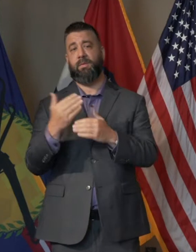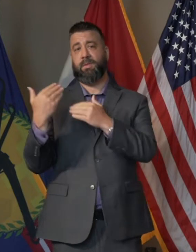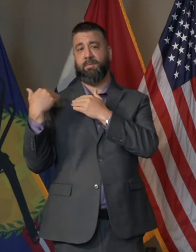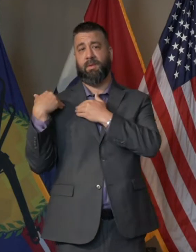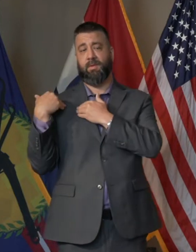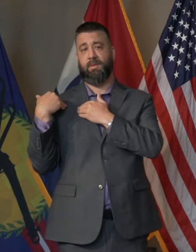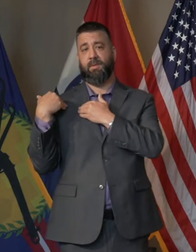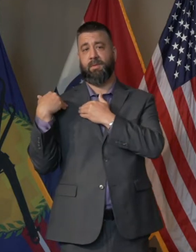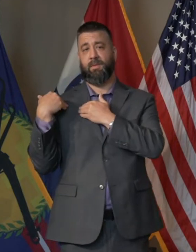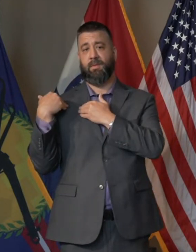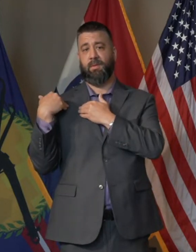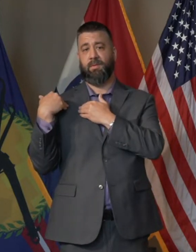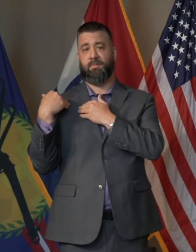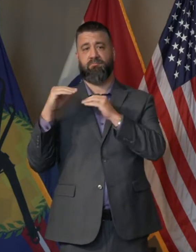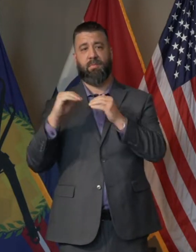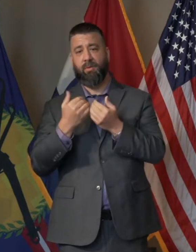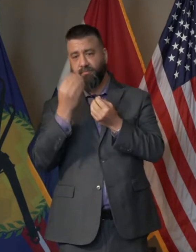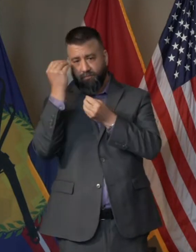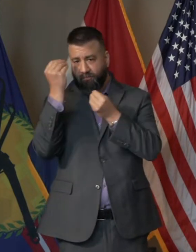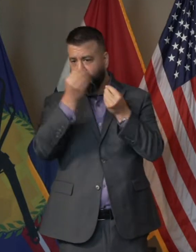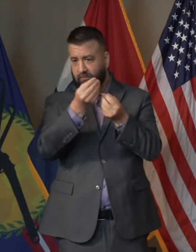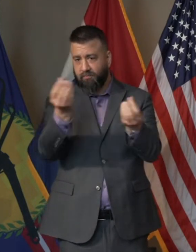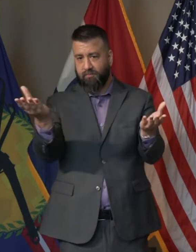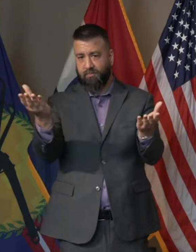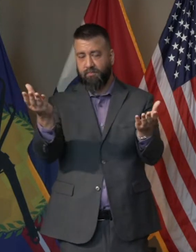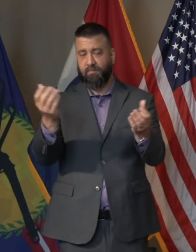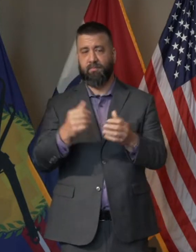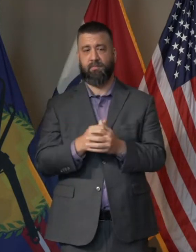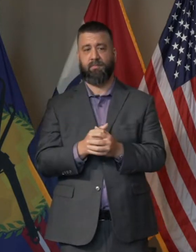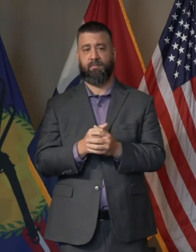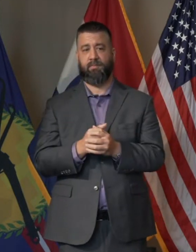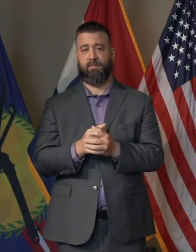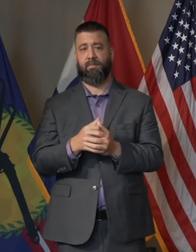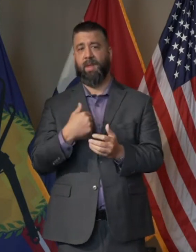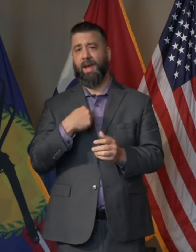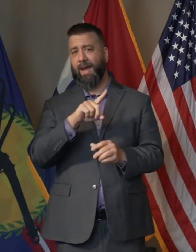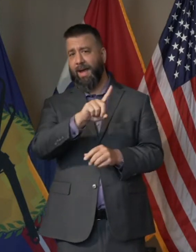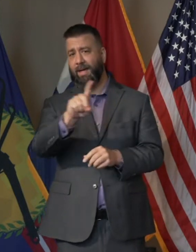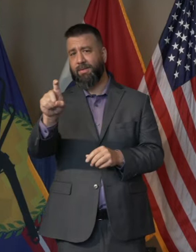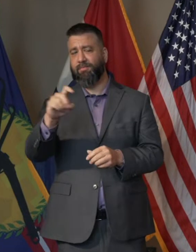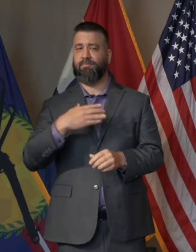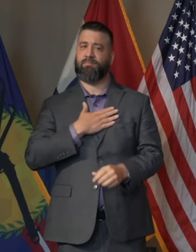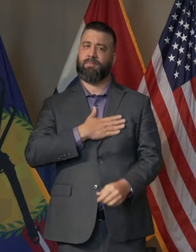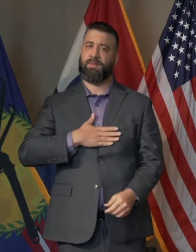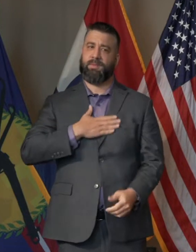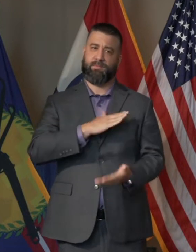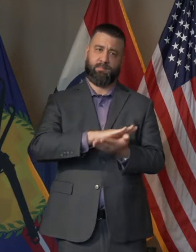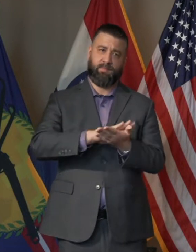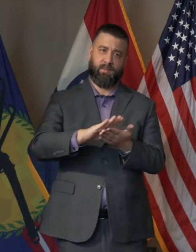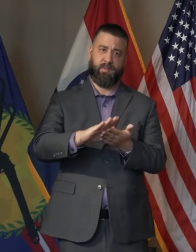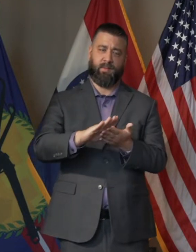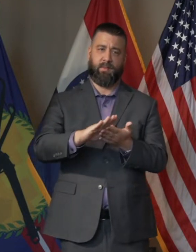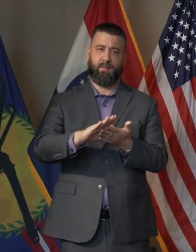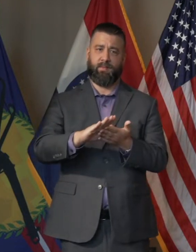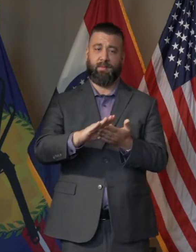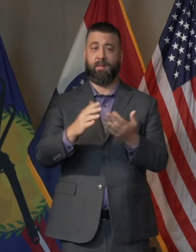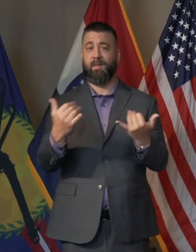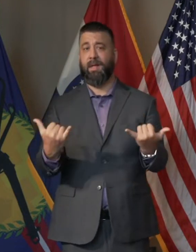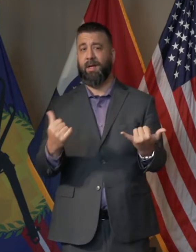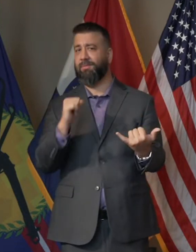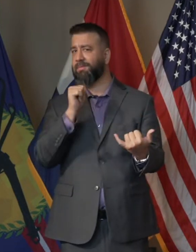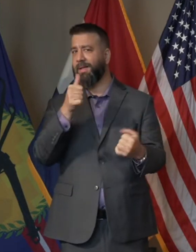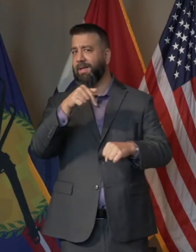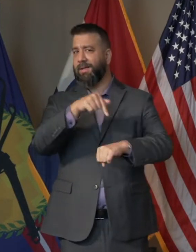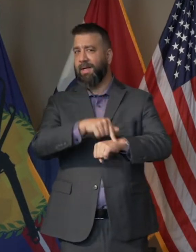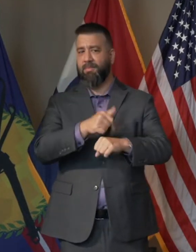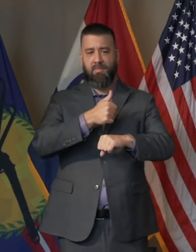and notifying others who've been in contact with the virus, I ask you to do it with kindness. This is not a time to